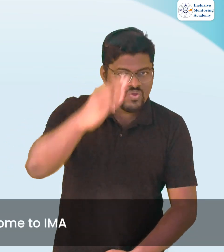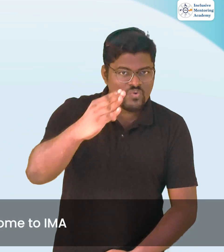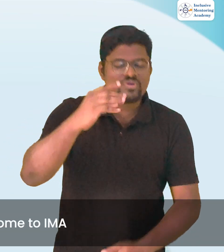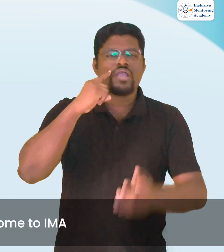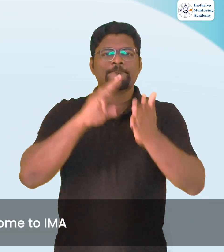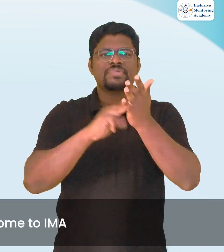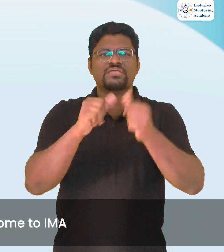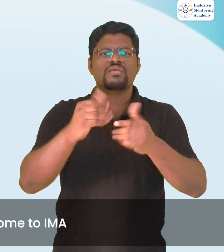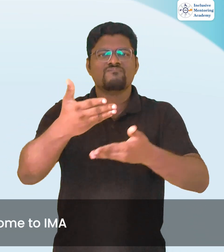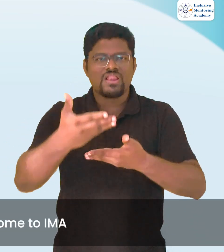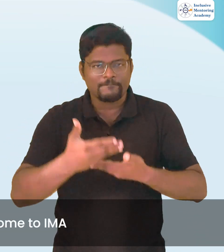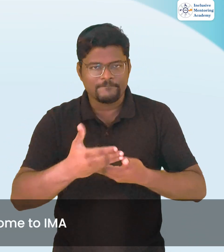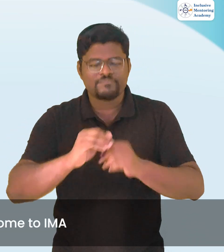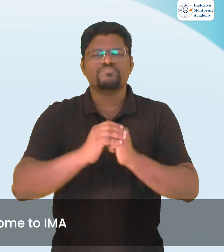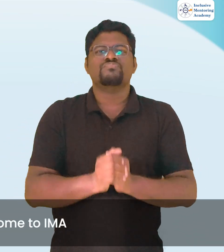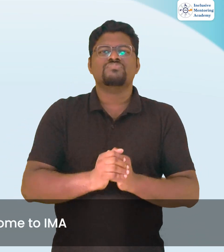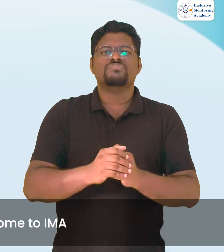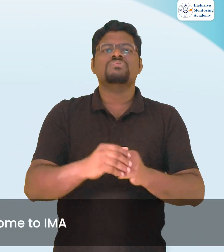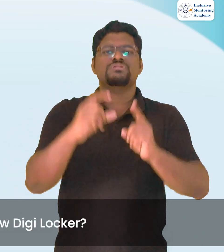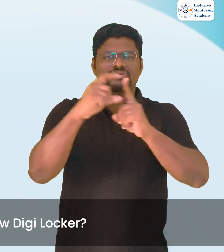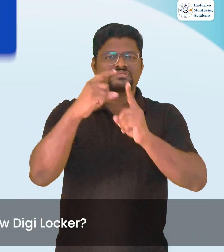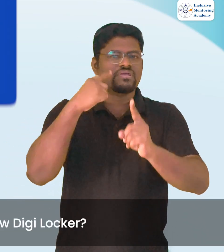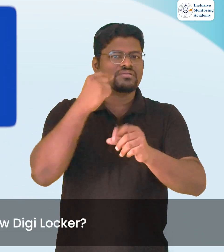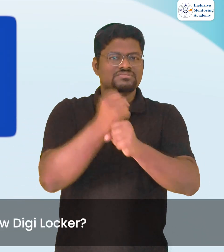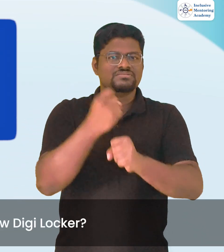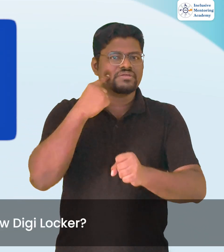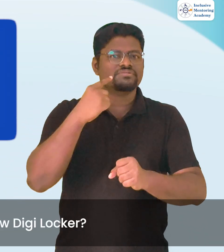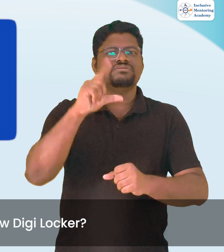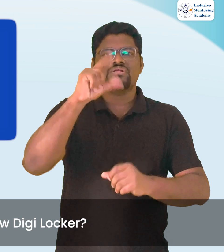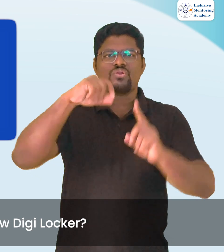Hello, welcome to IMA. Do you all know DigiLocker?